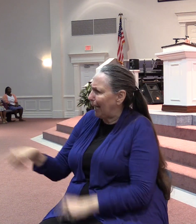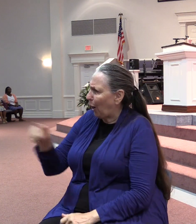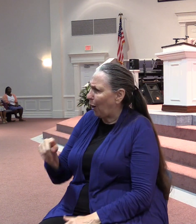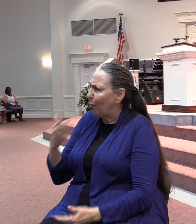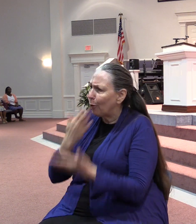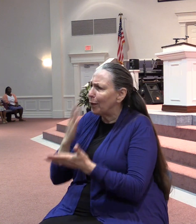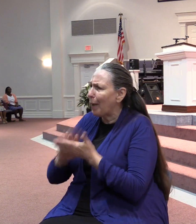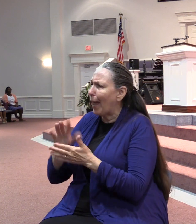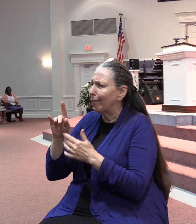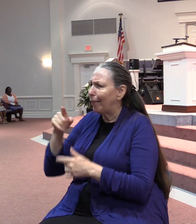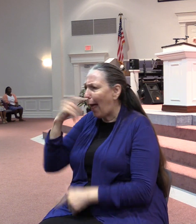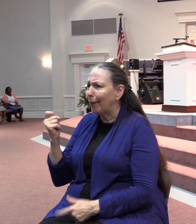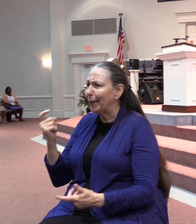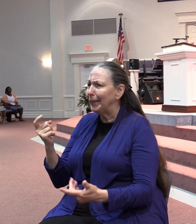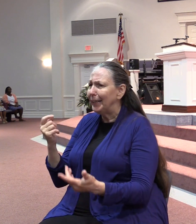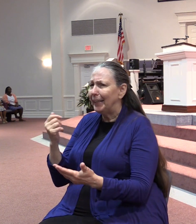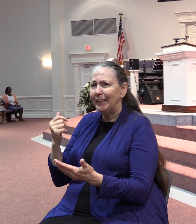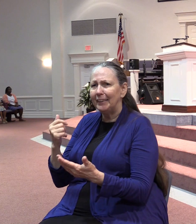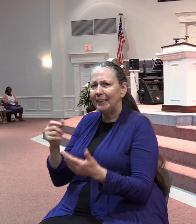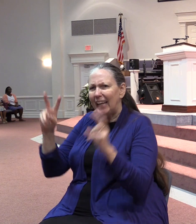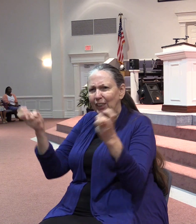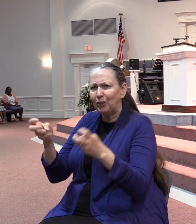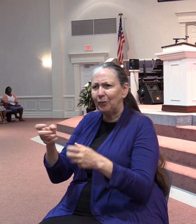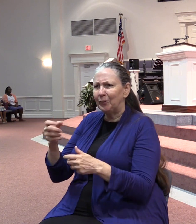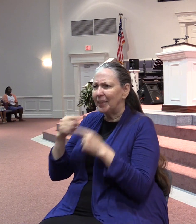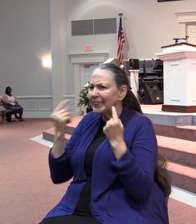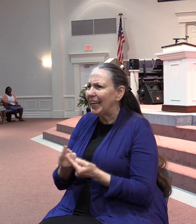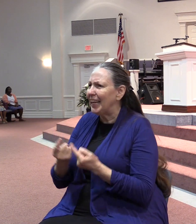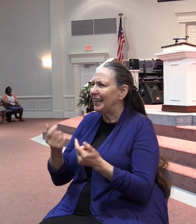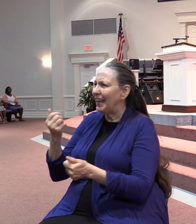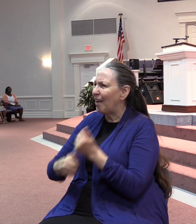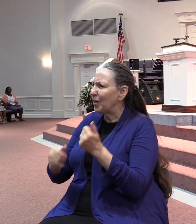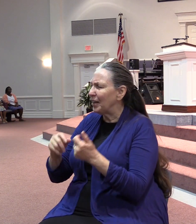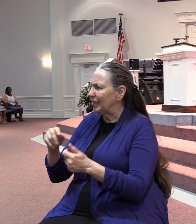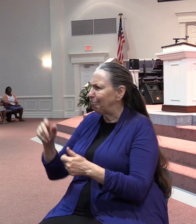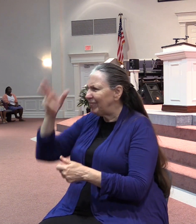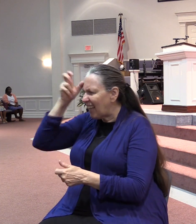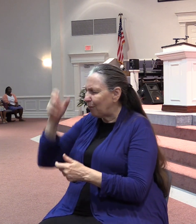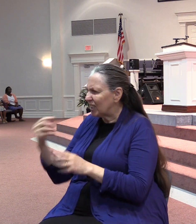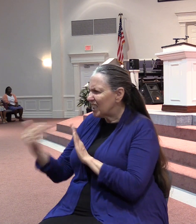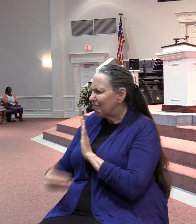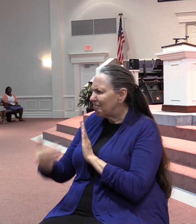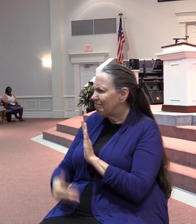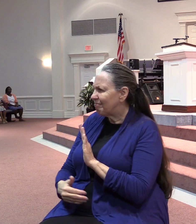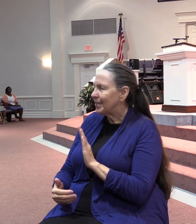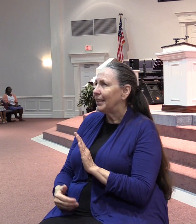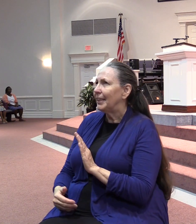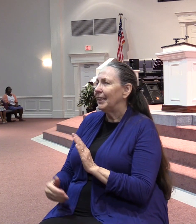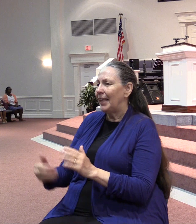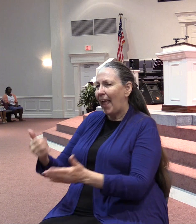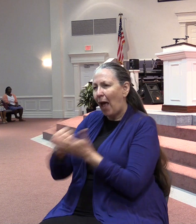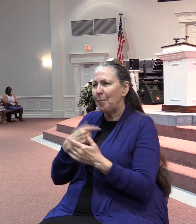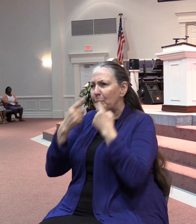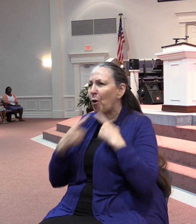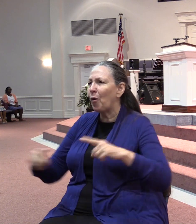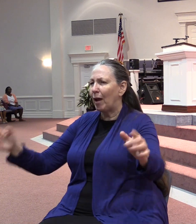just embrace it. Embrace every issue, every sin, every power that's working against us, and help me proclaim